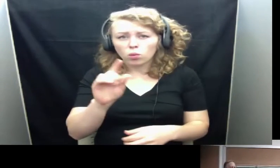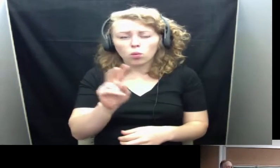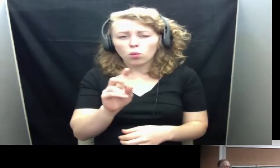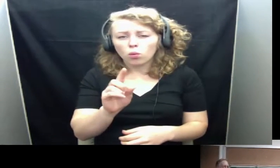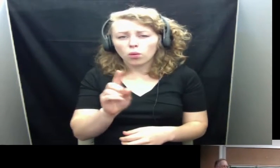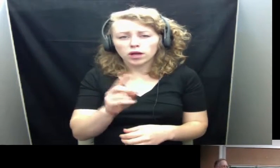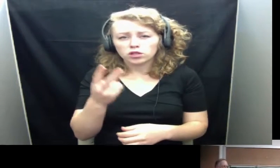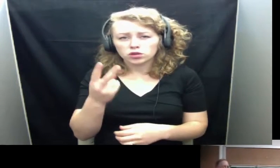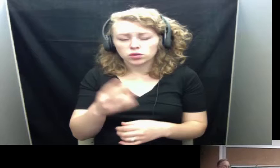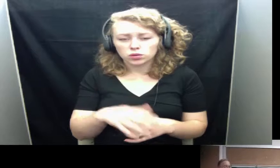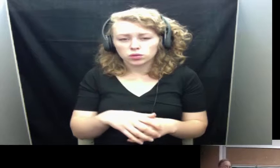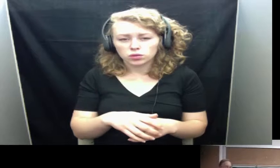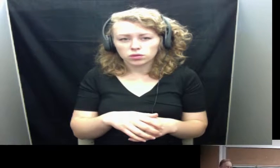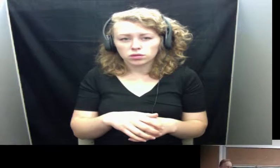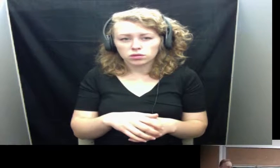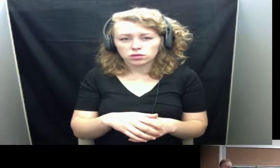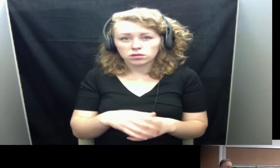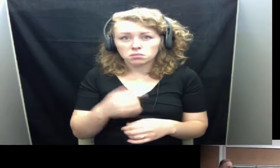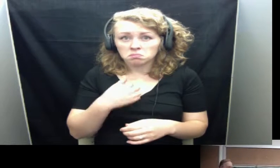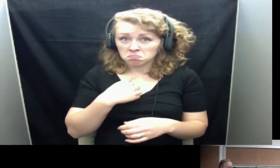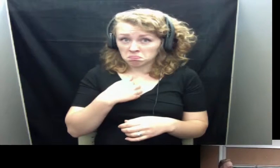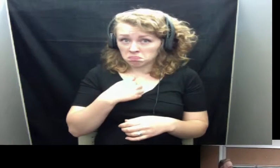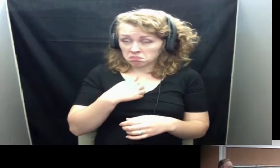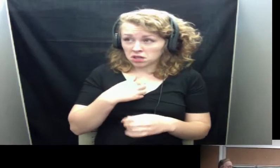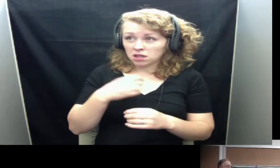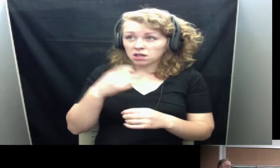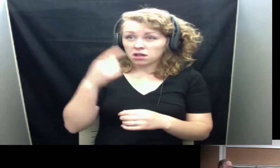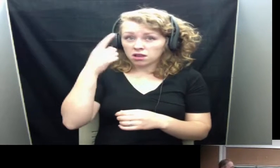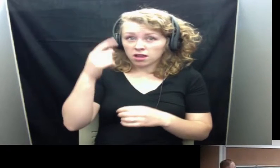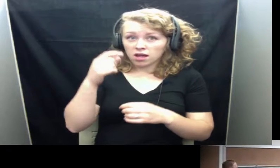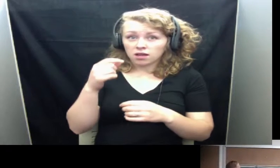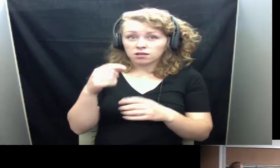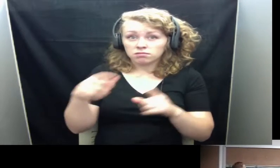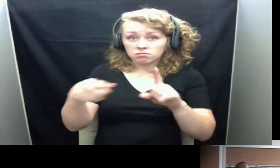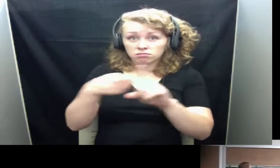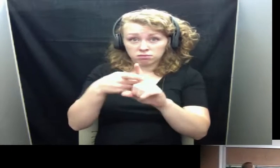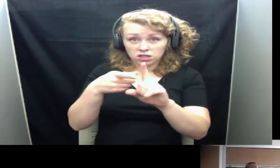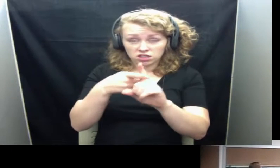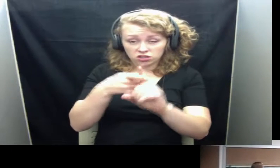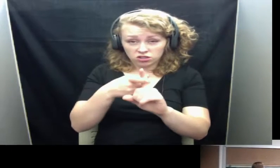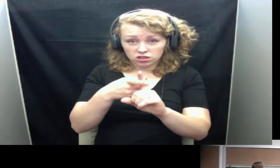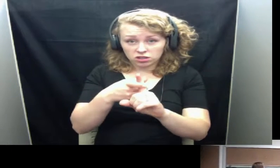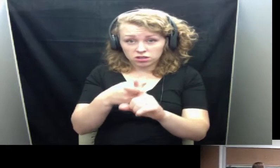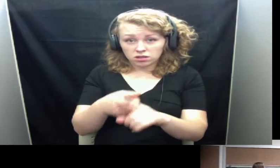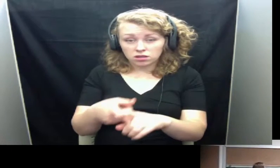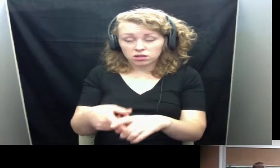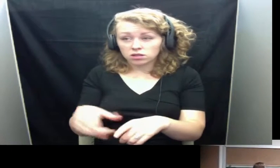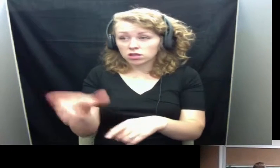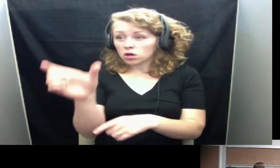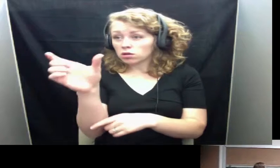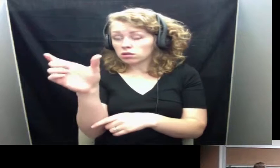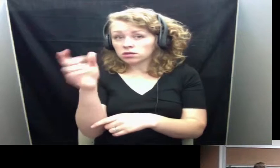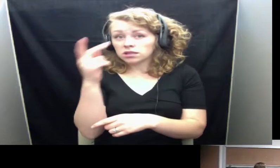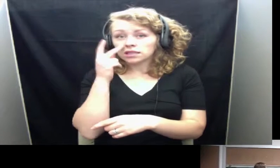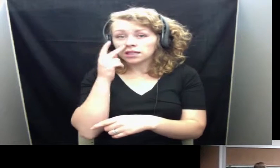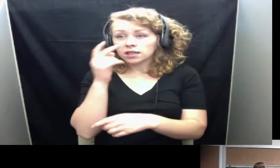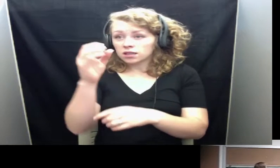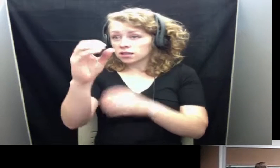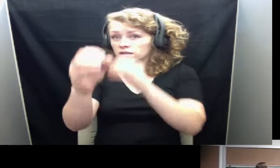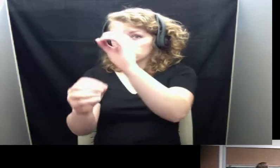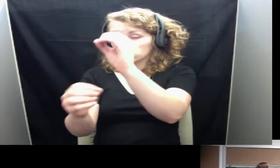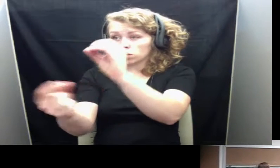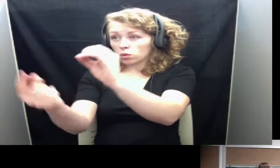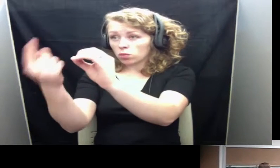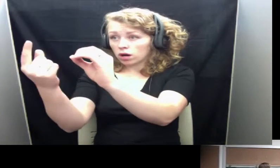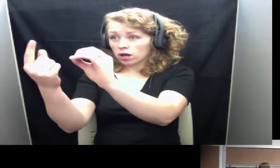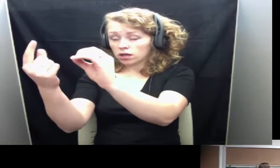what I would do is think of addition, and I get 2 by adding 1 and 1. So I take this unit, I